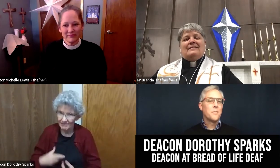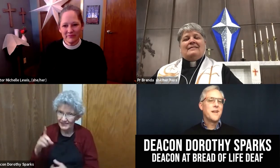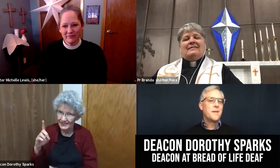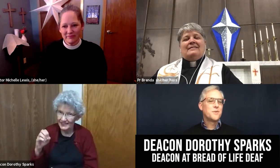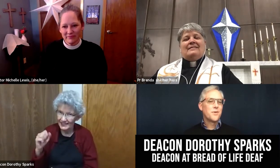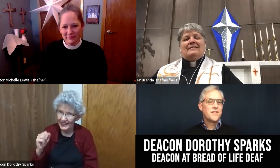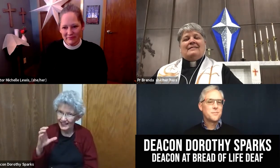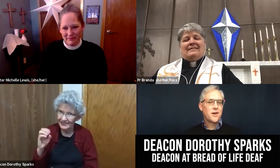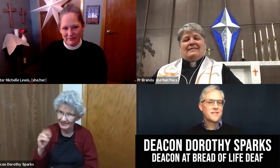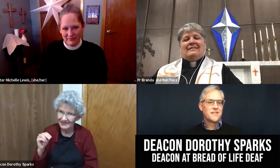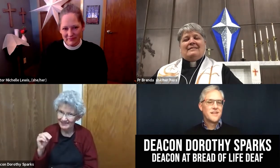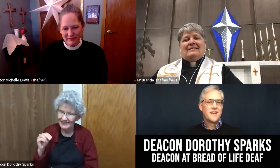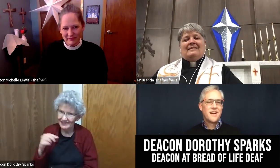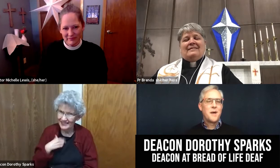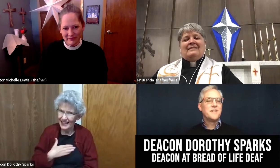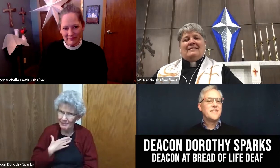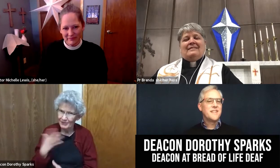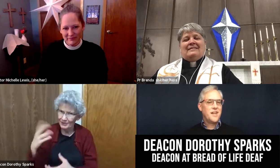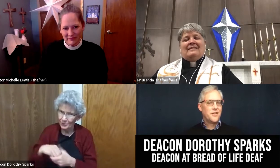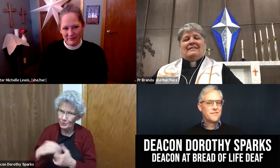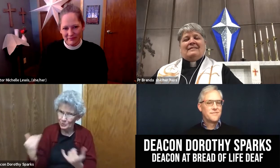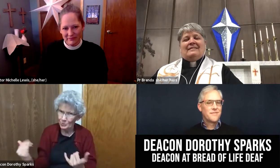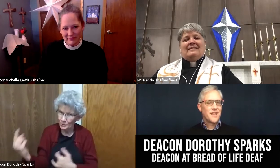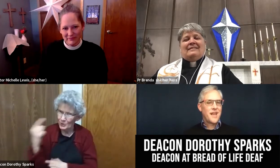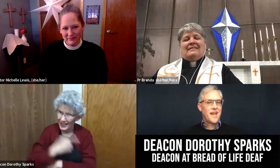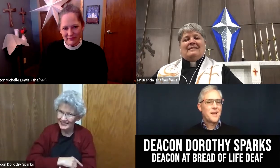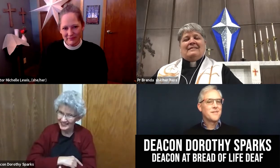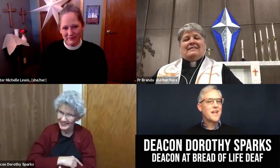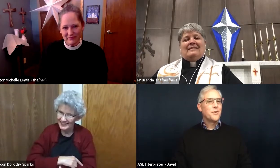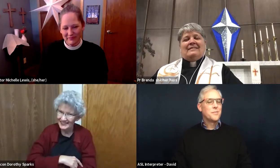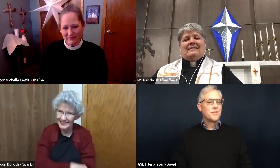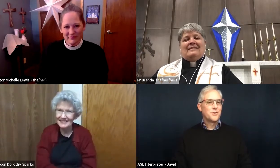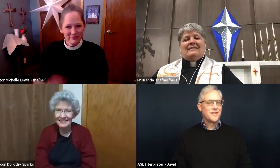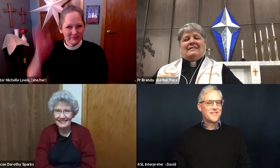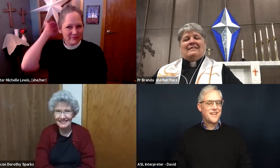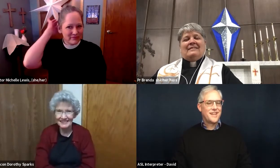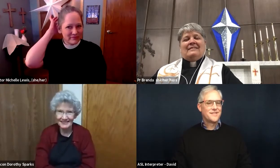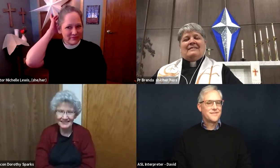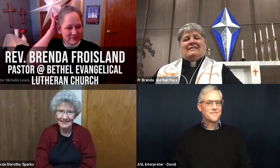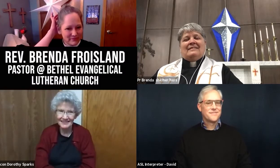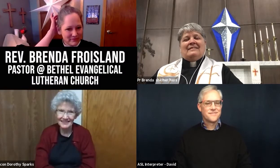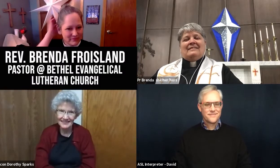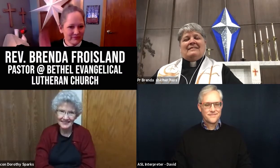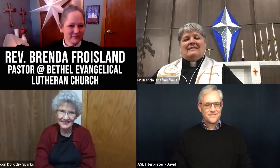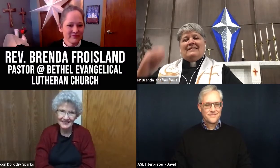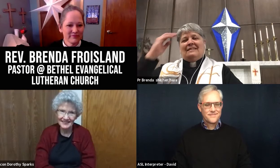Hello, my name is Dorothy Sparks. I'm a deacon here, and I'm glad you're able to join us today.